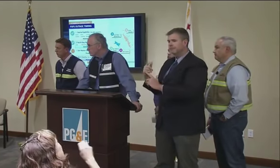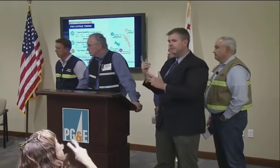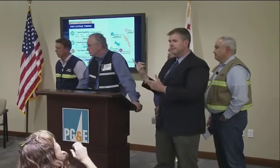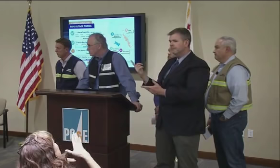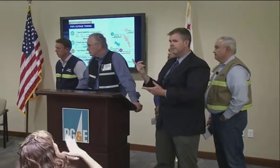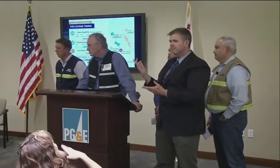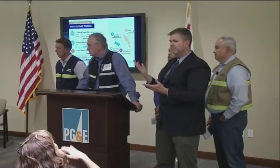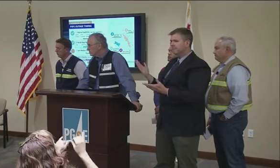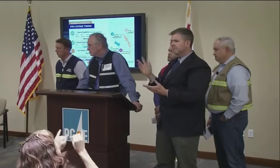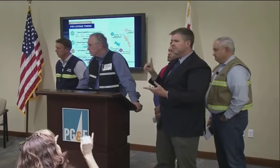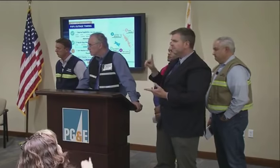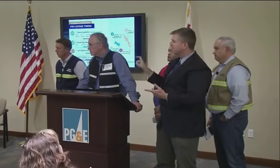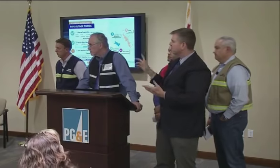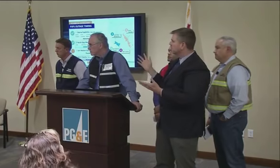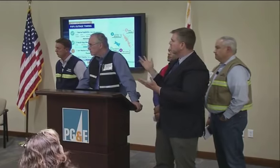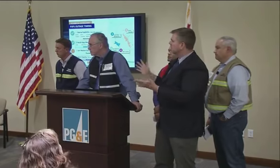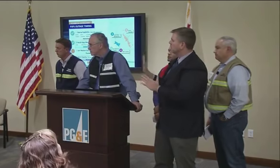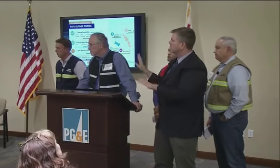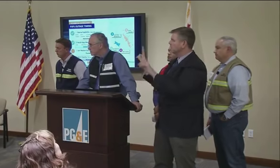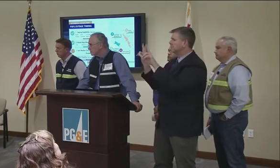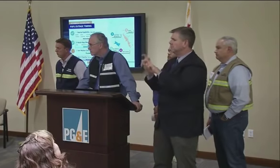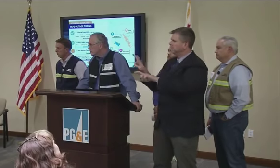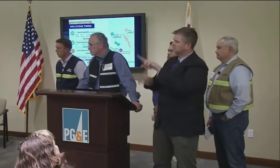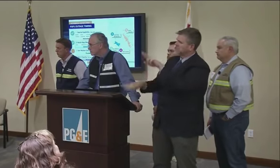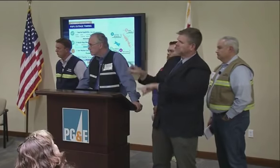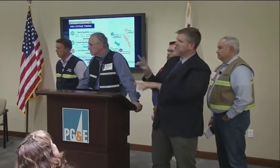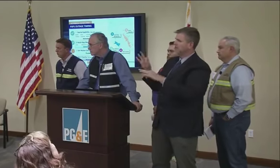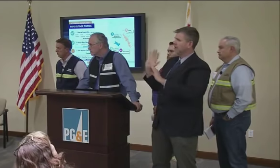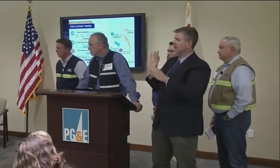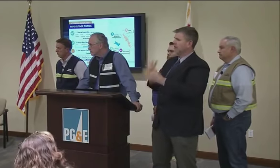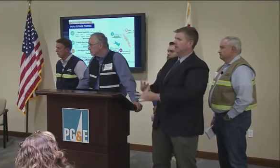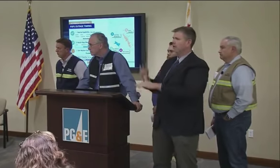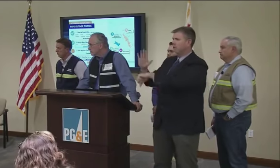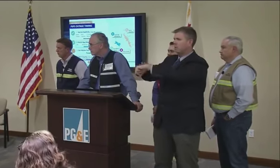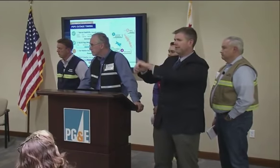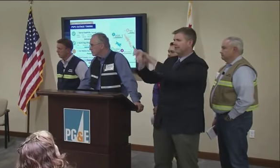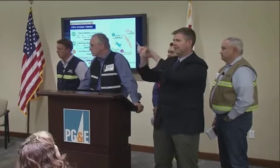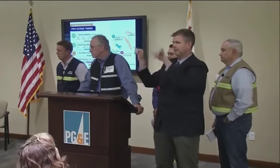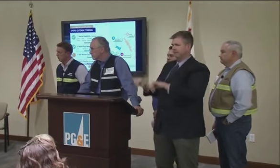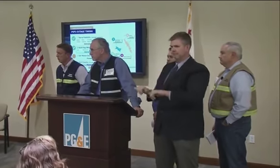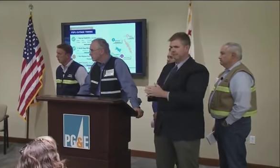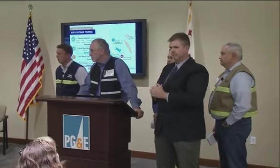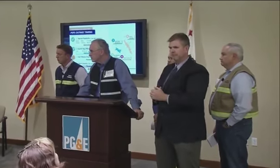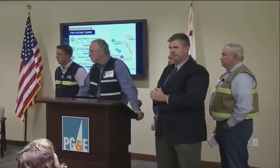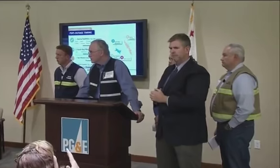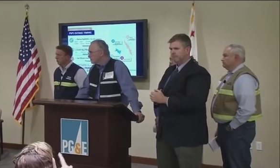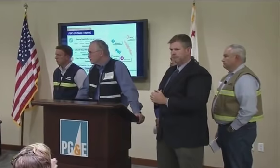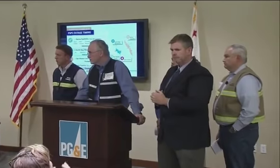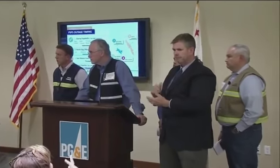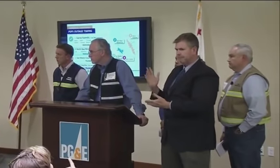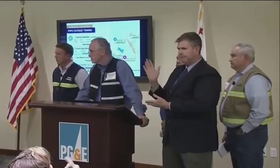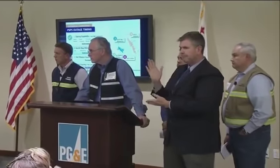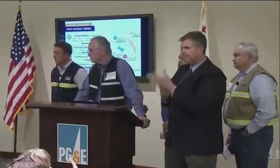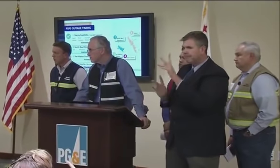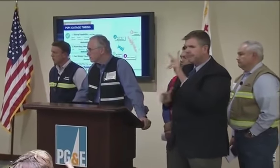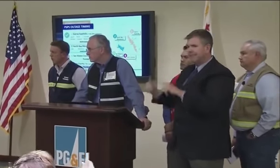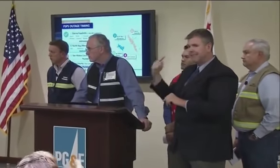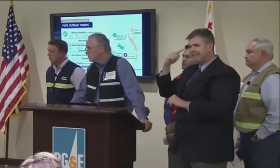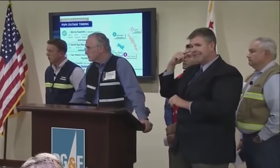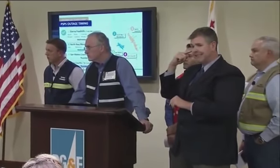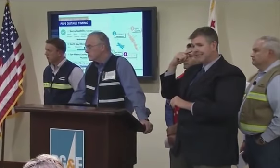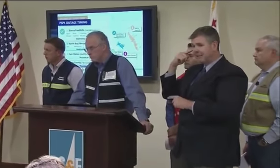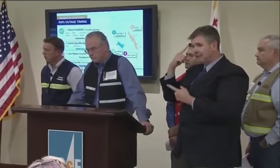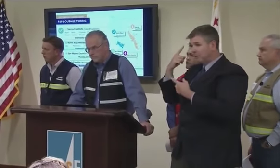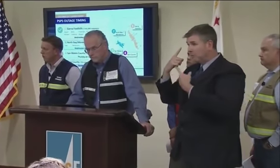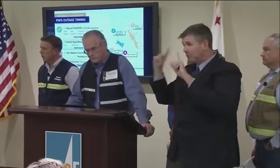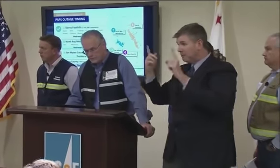the website, and getting that warning system out. There are some reports, again, that it worked better this time, so I'm wondering if there was a flaw in the system before, if that's been